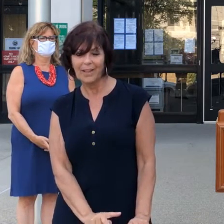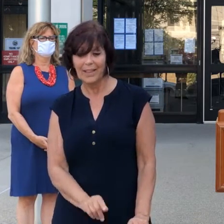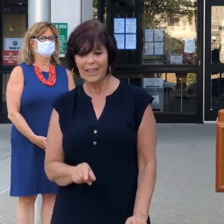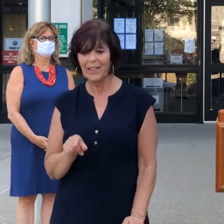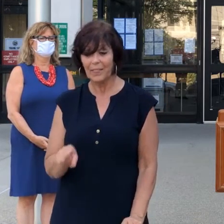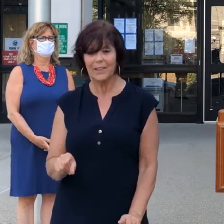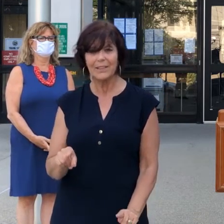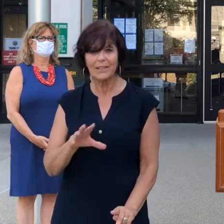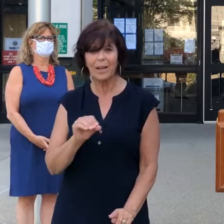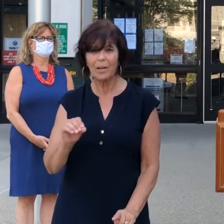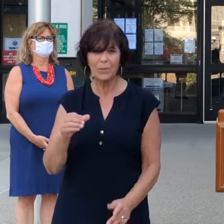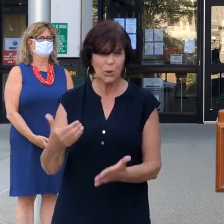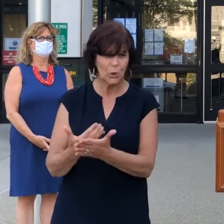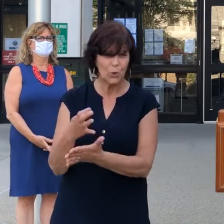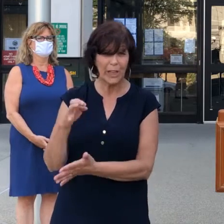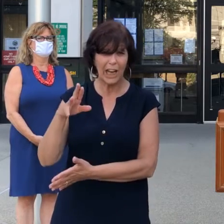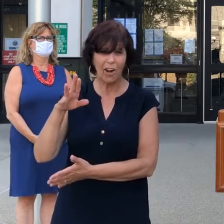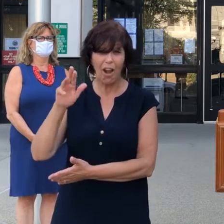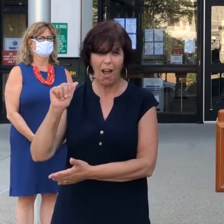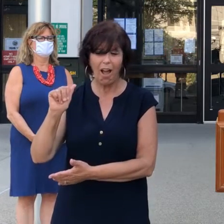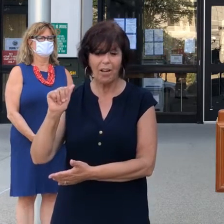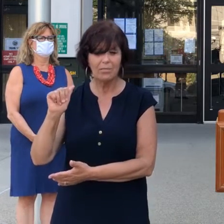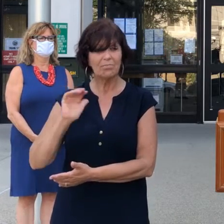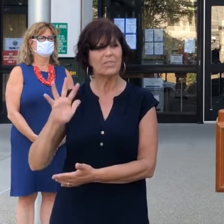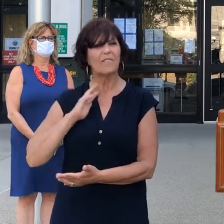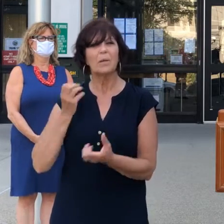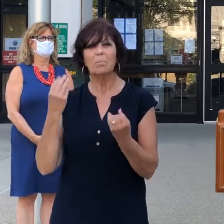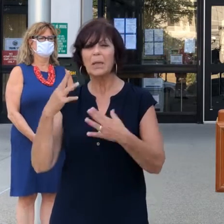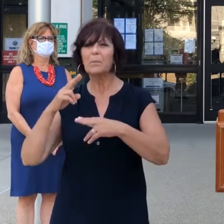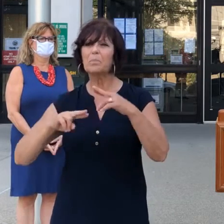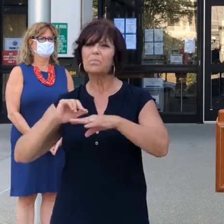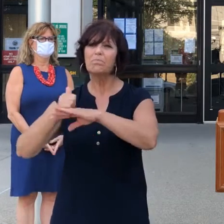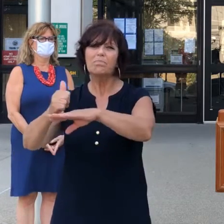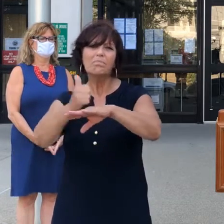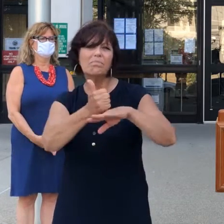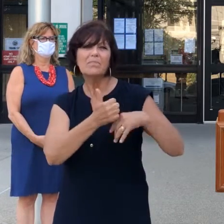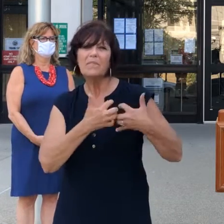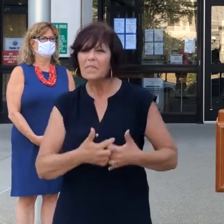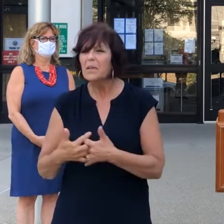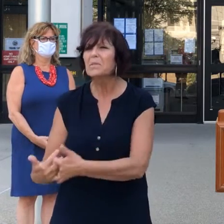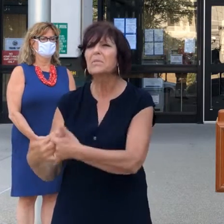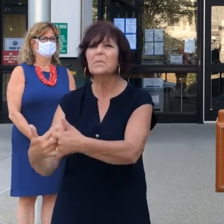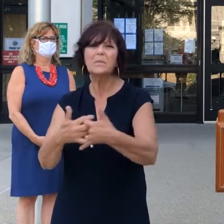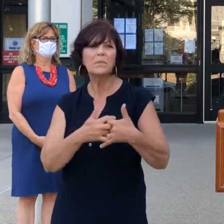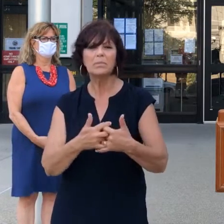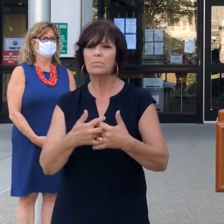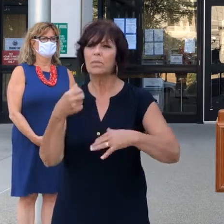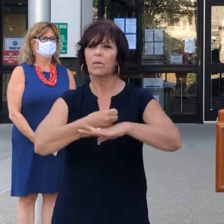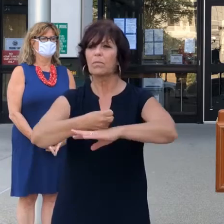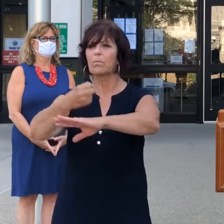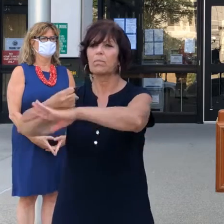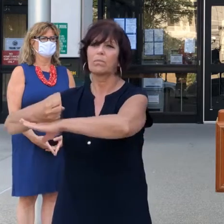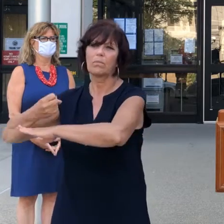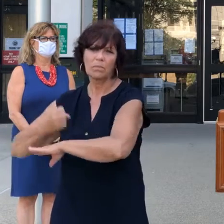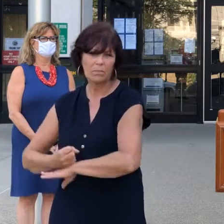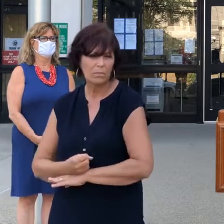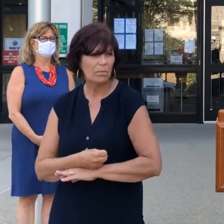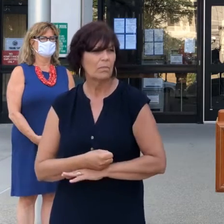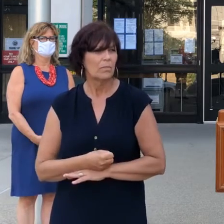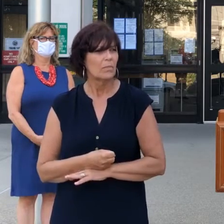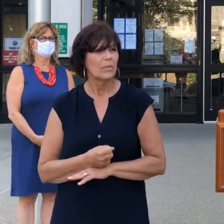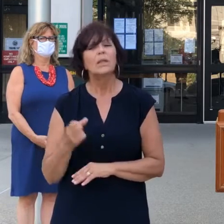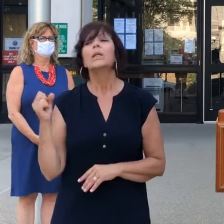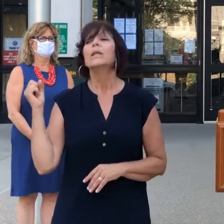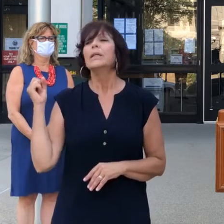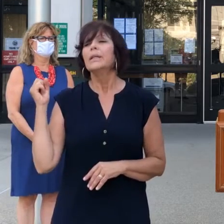company, New Era, used to have multiple facilities, factories in this region. All those factories are closed. While they